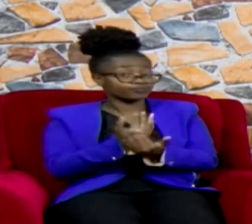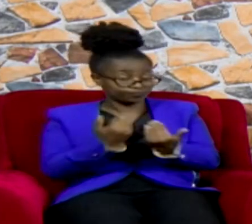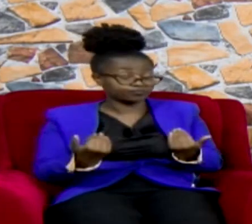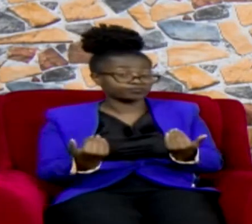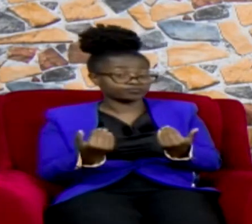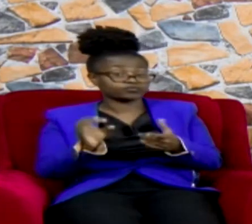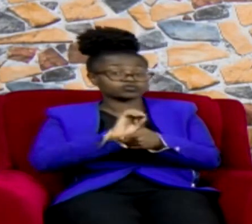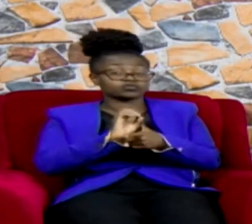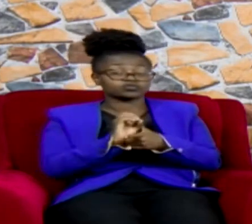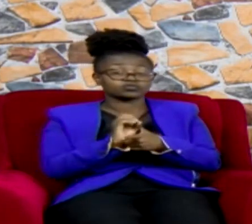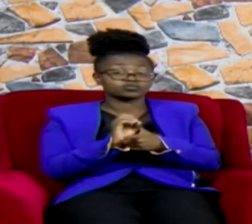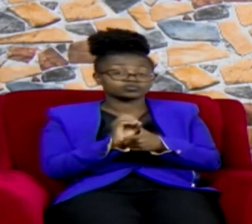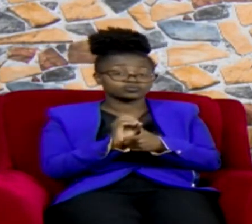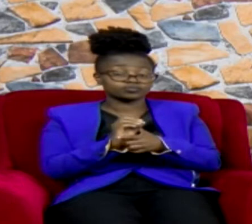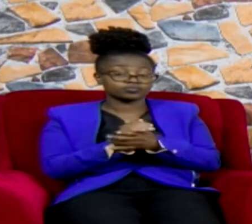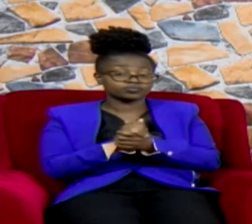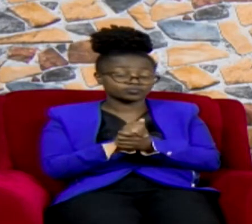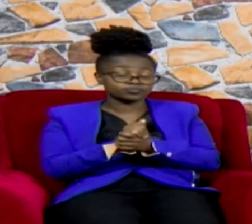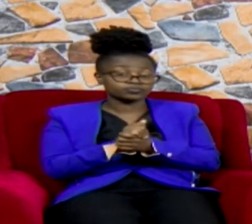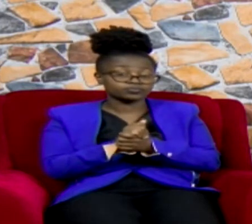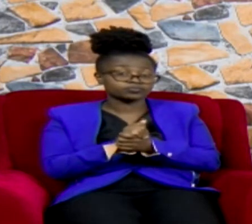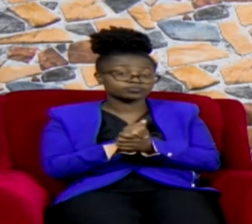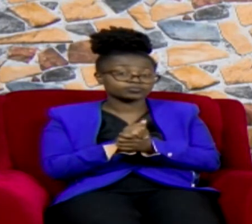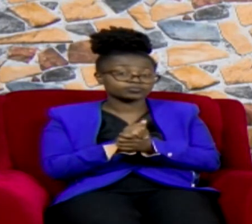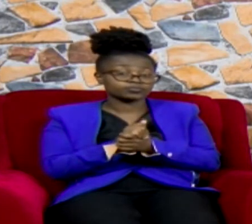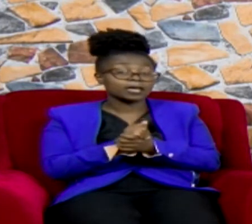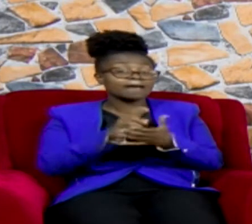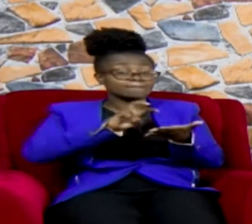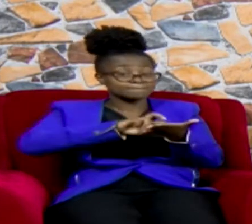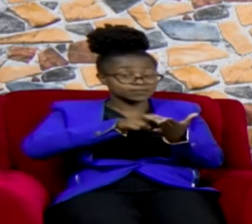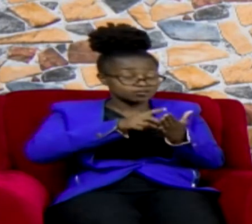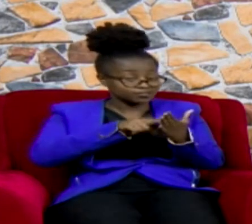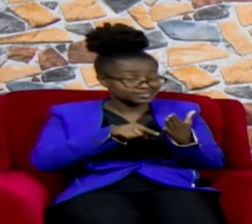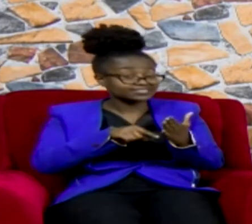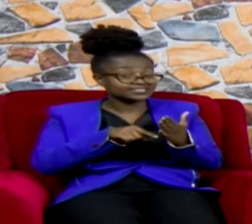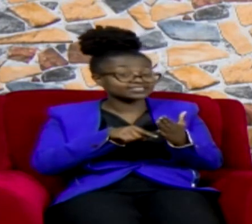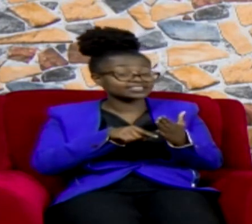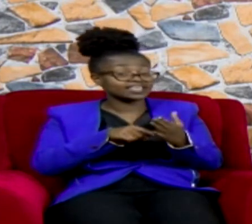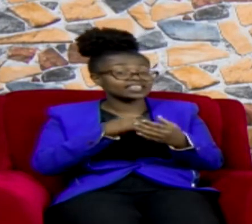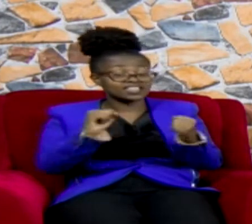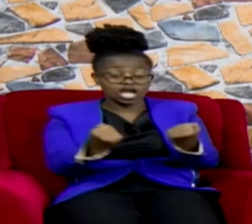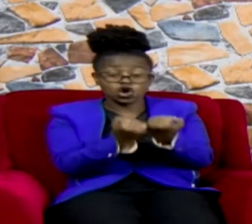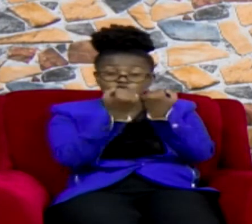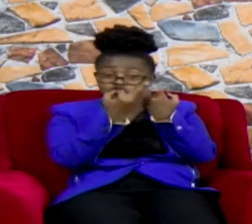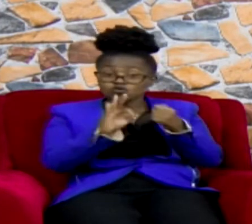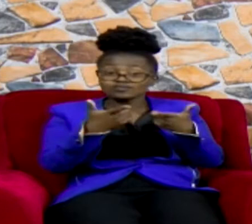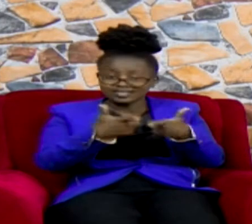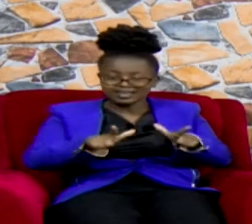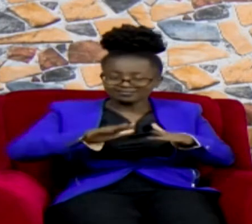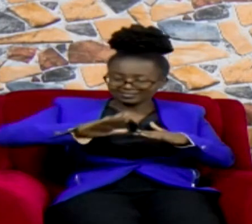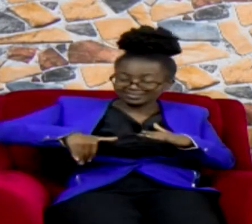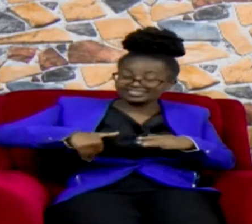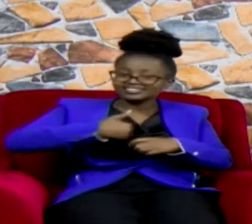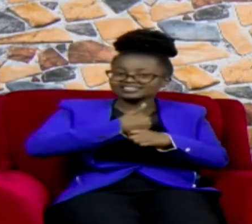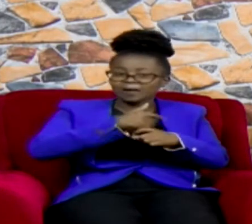a child who had hearing impairment mean the cause of the language delay is caused